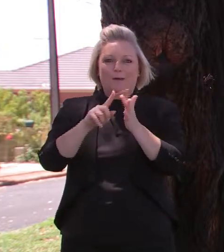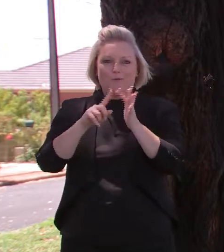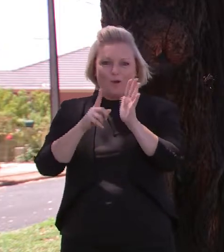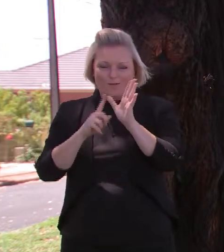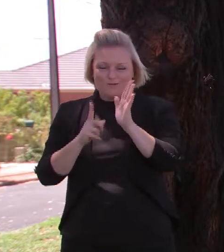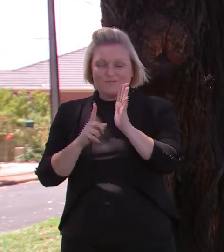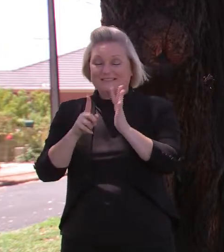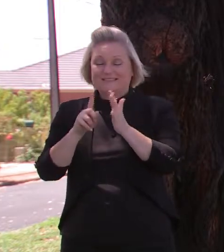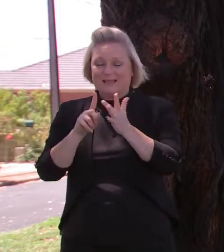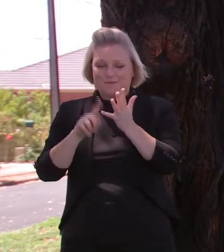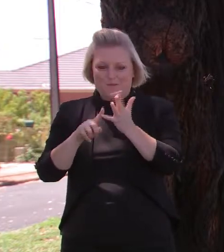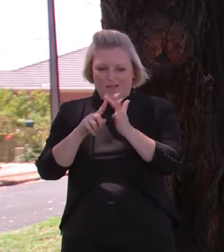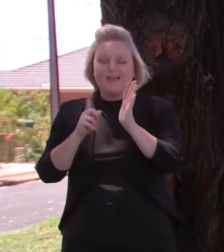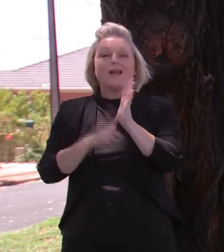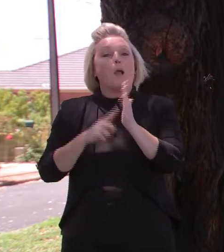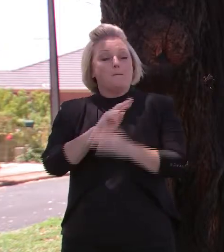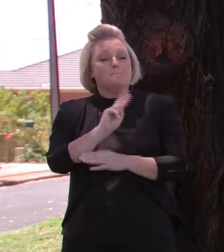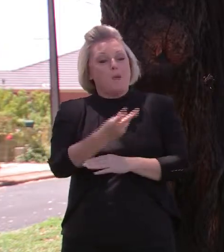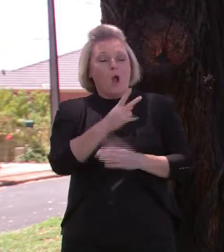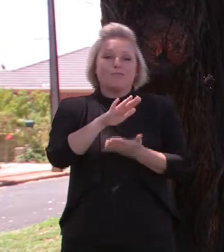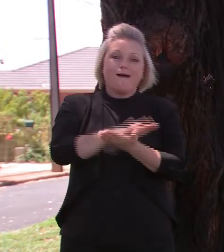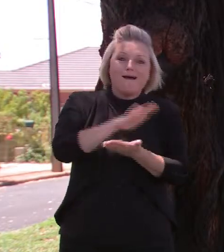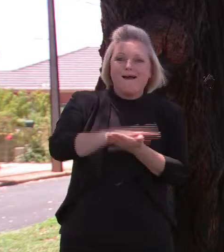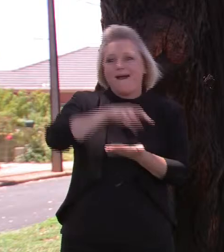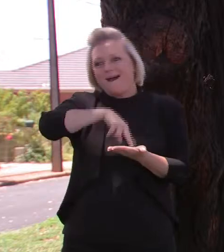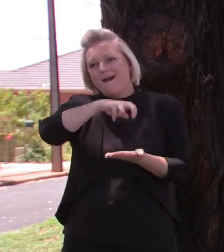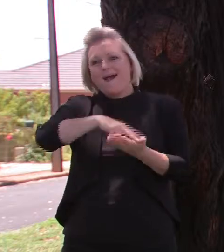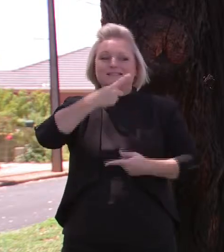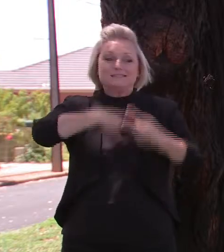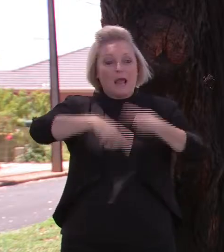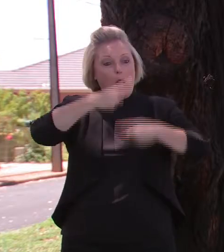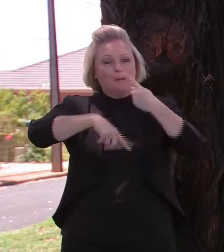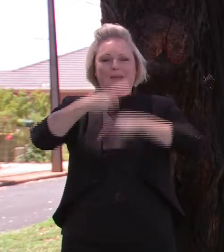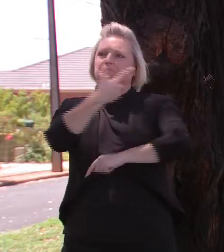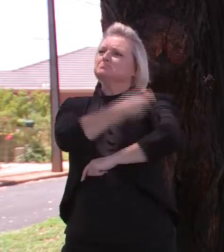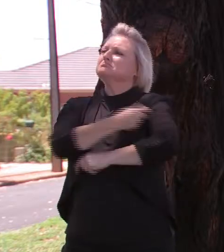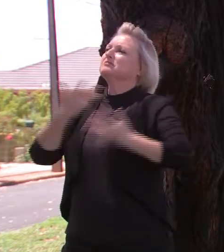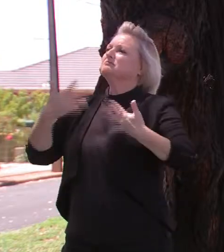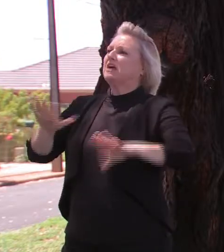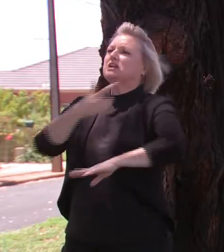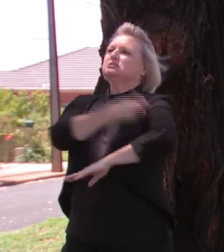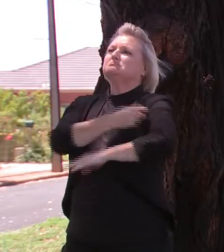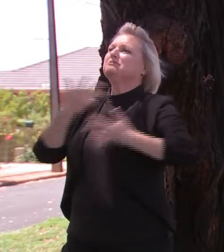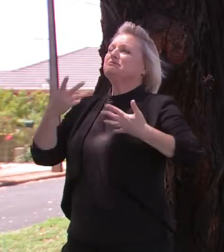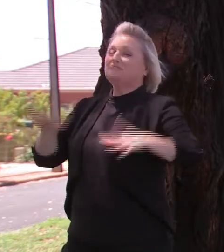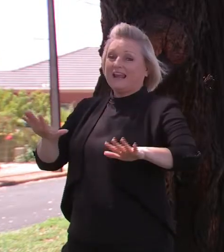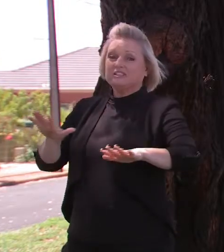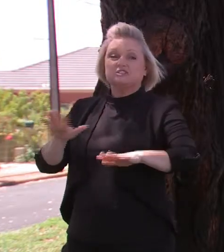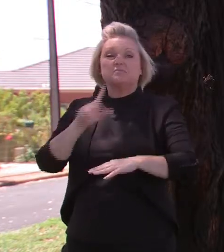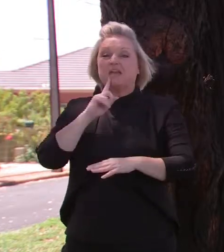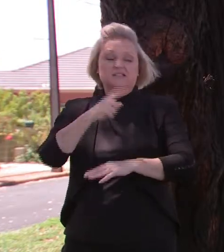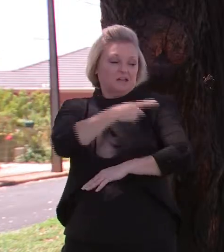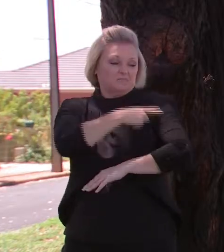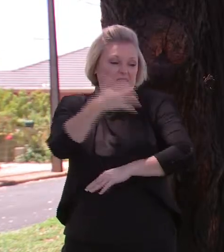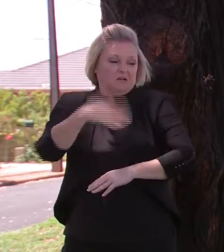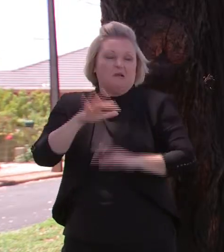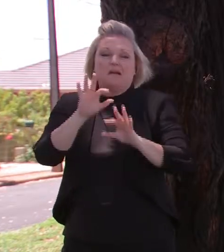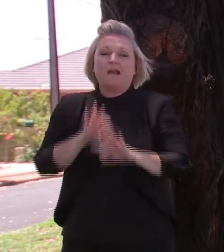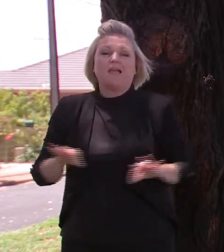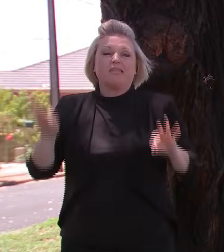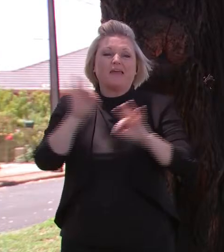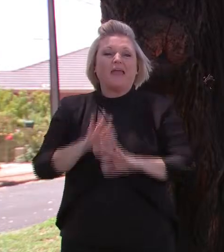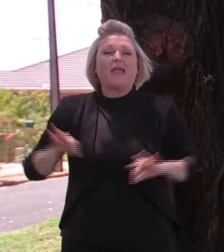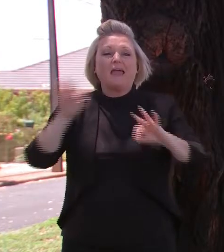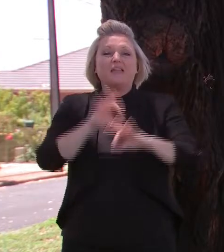now, and they did hurt. But I've been reliably informed by both Samuel and Lucy, didn't hurt a bit, tiny sting for less than a